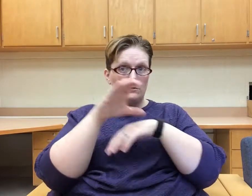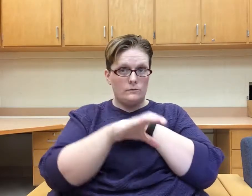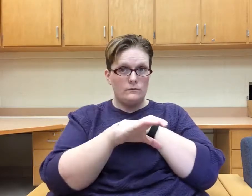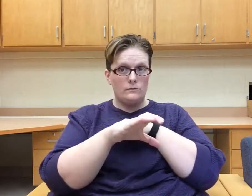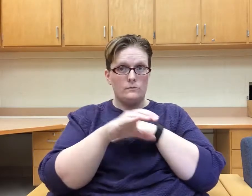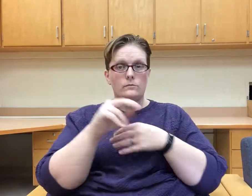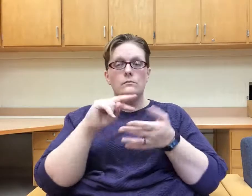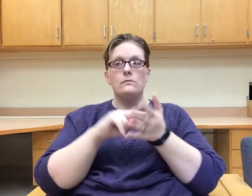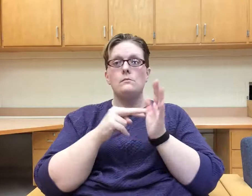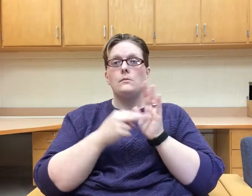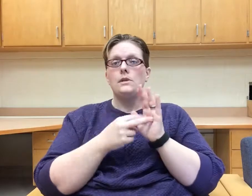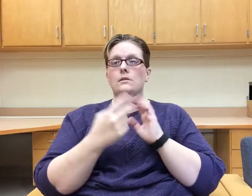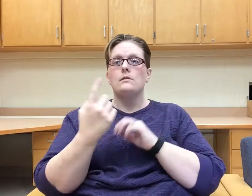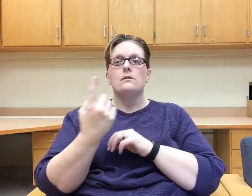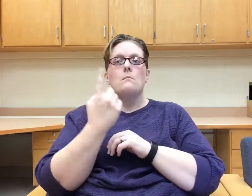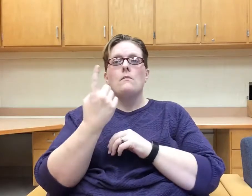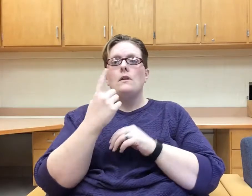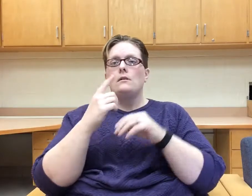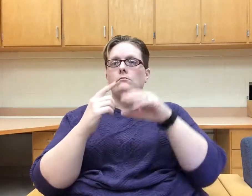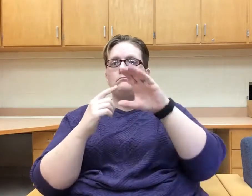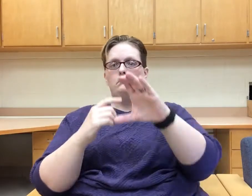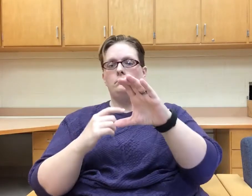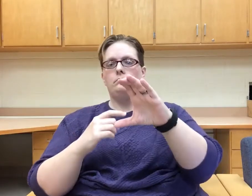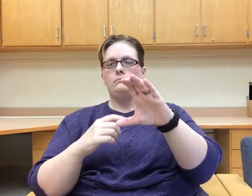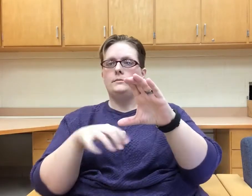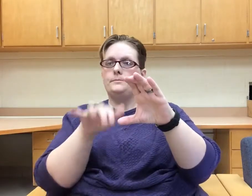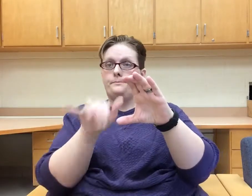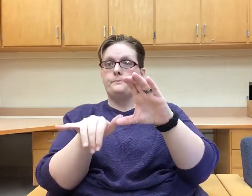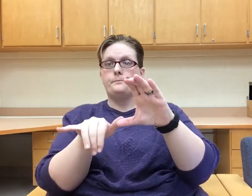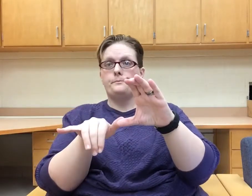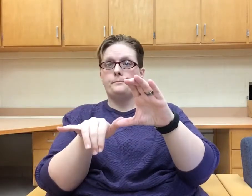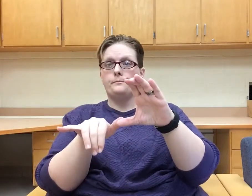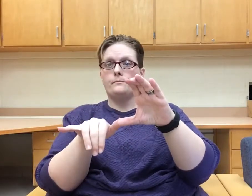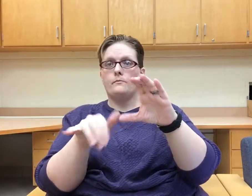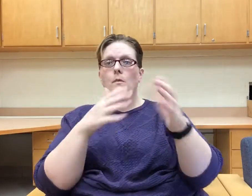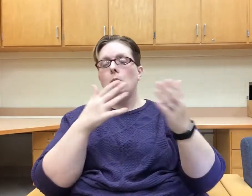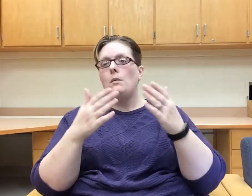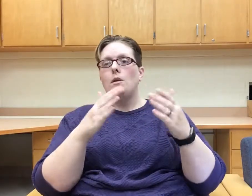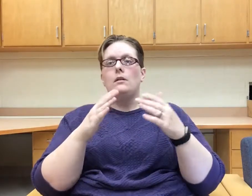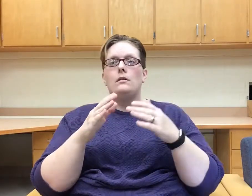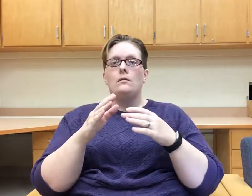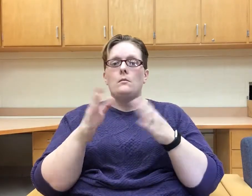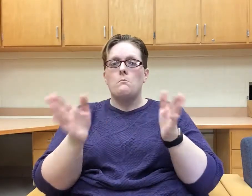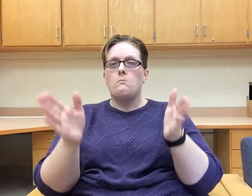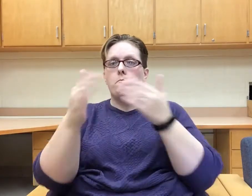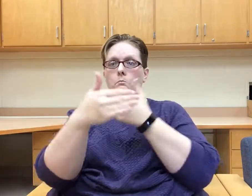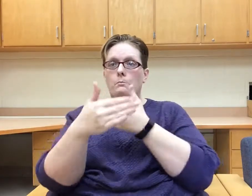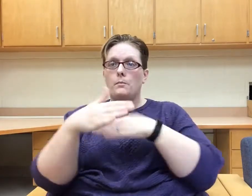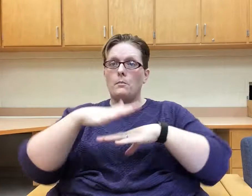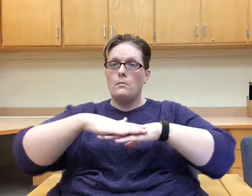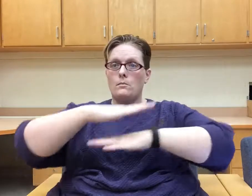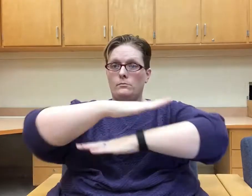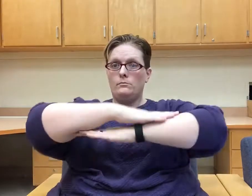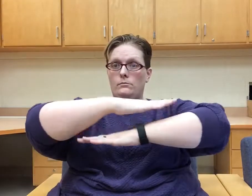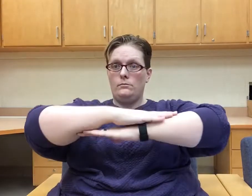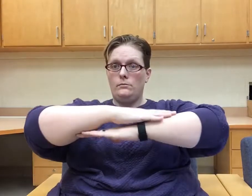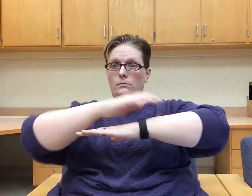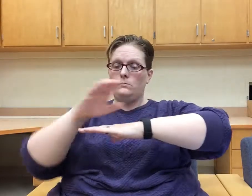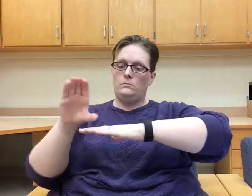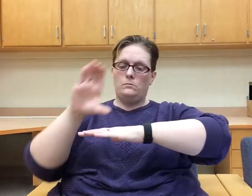Normal force means something that is simply there. Maybe it's a box sitting on